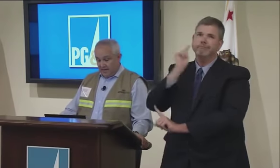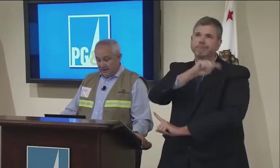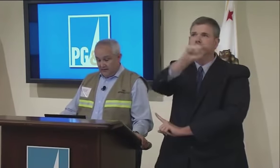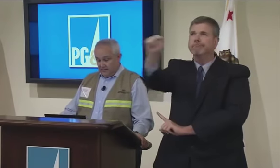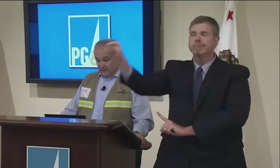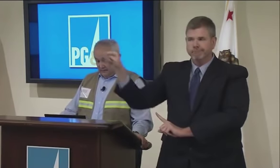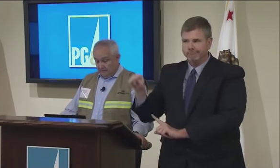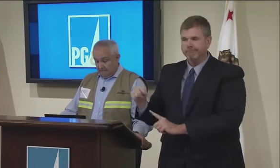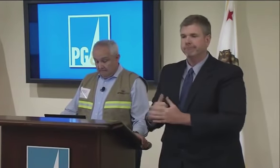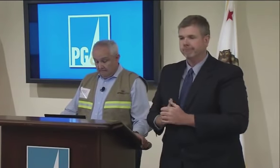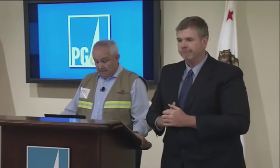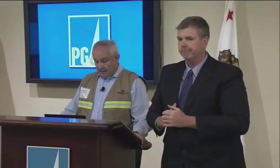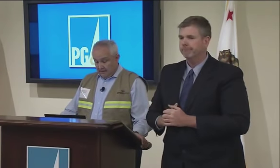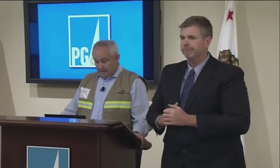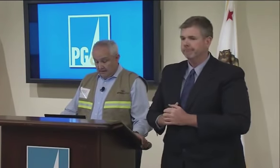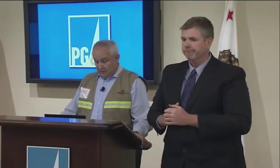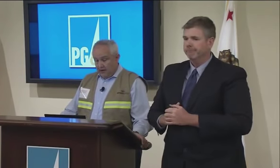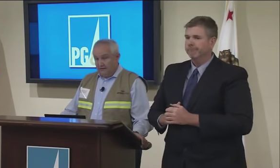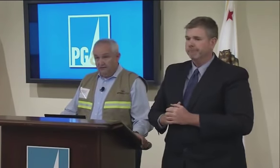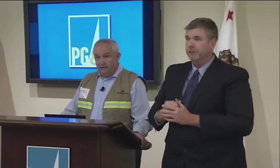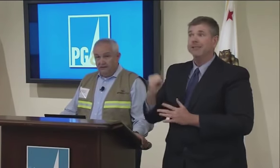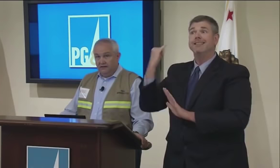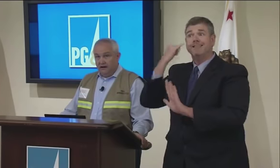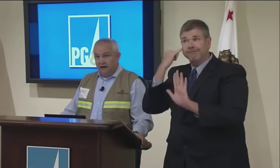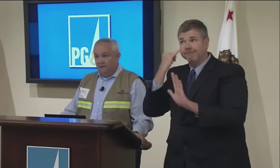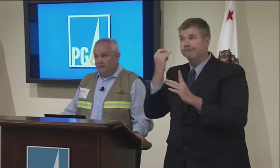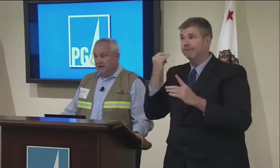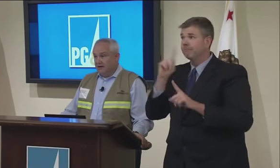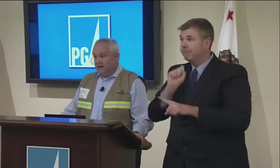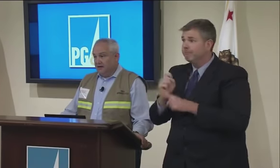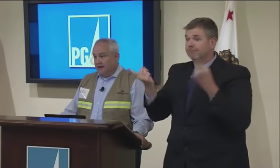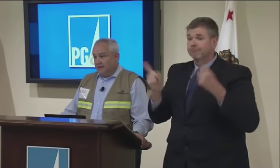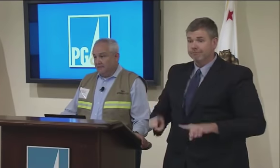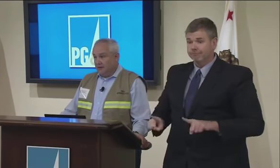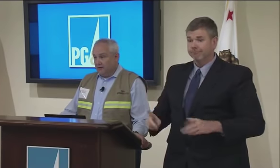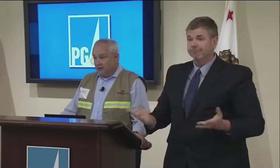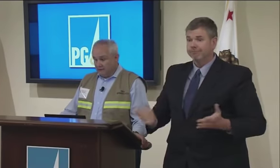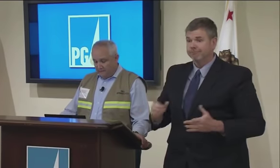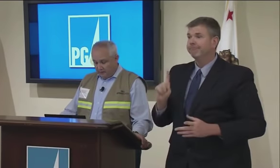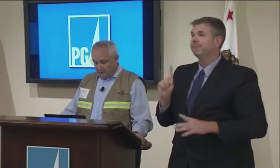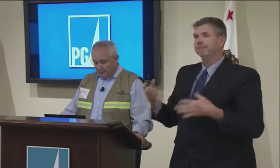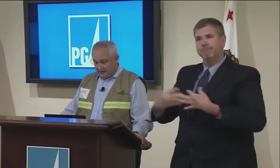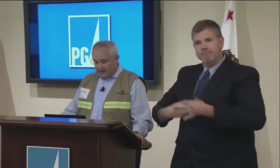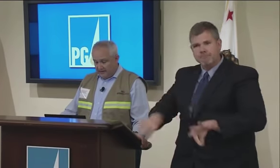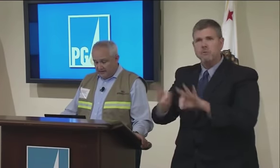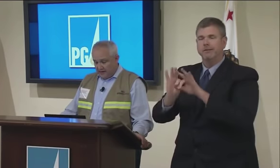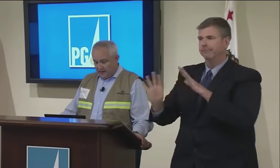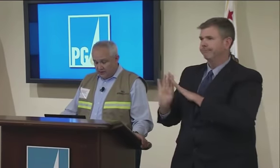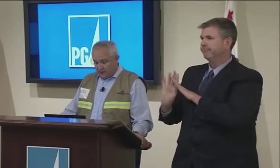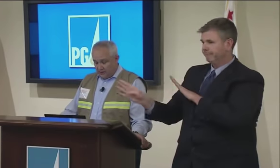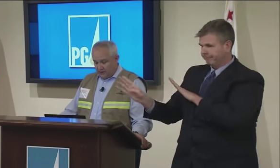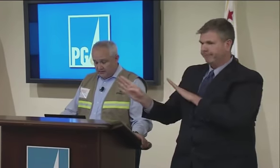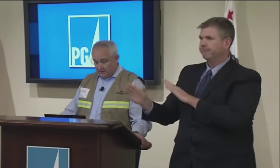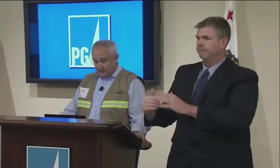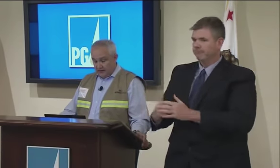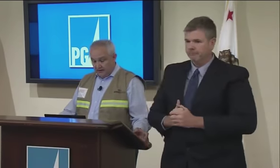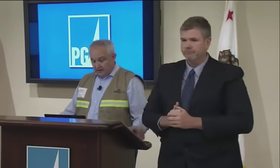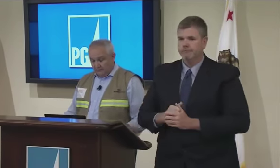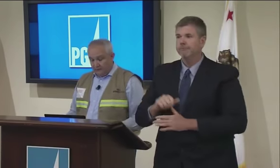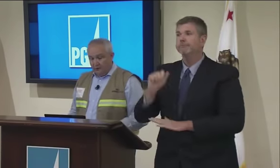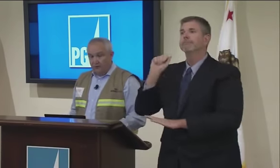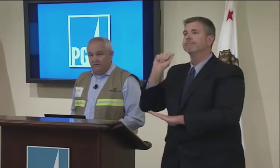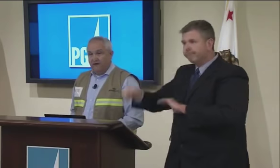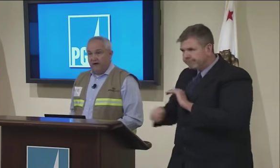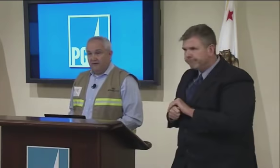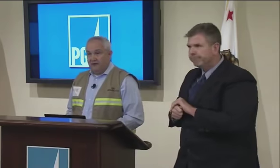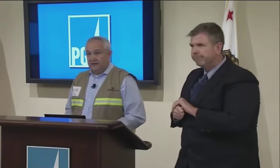and take out. We have a media line for anyone on the phone who needs to ask questions.